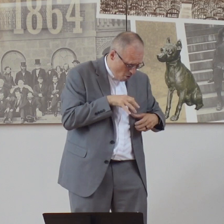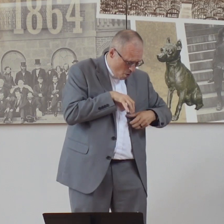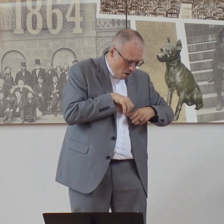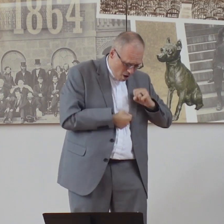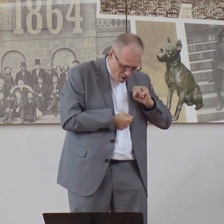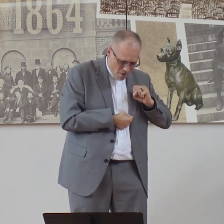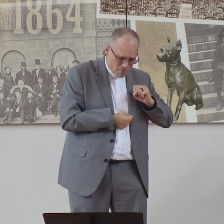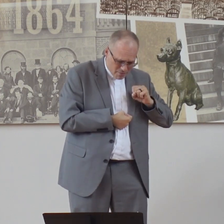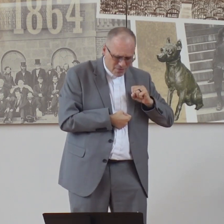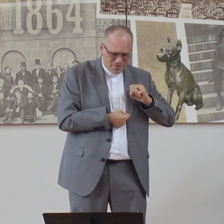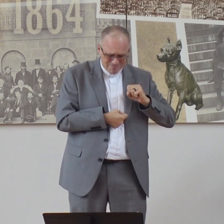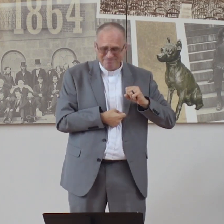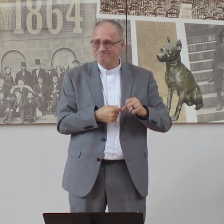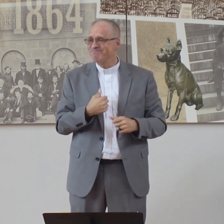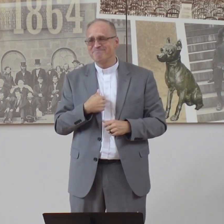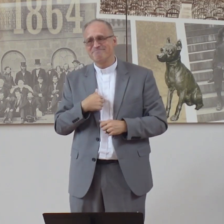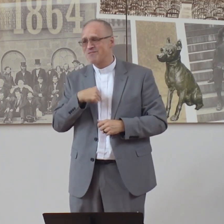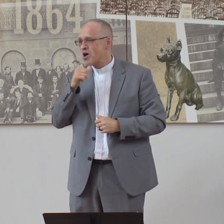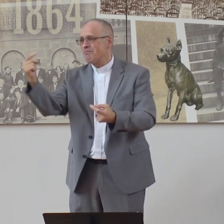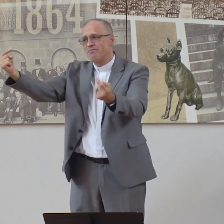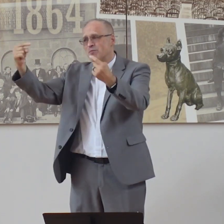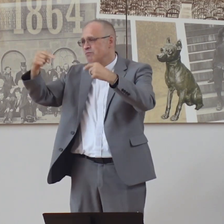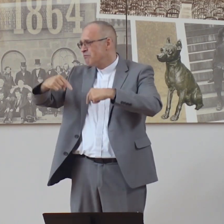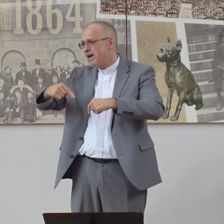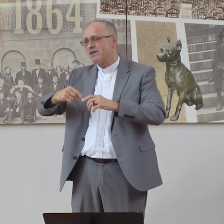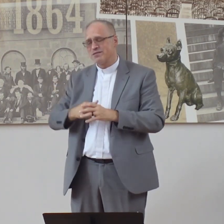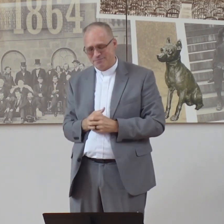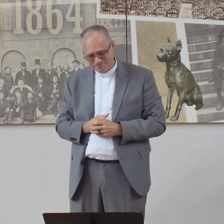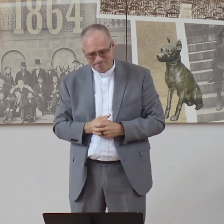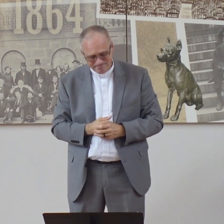To the sorrowful, I will never return.